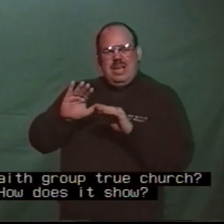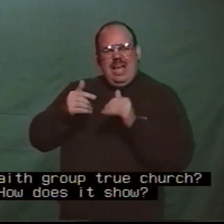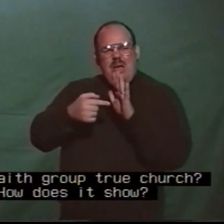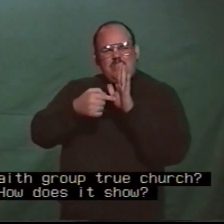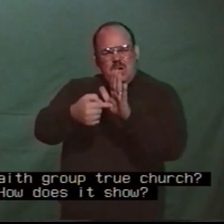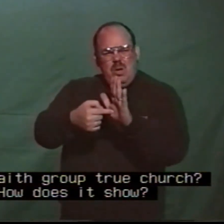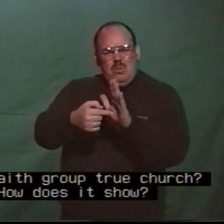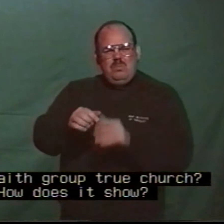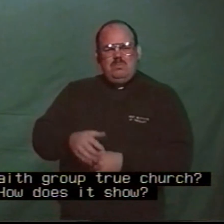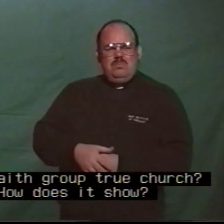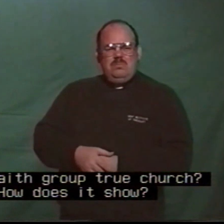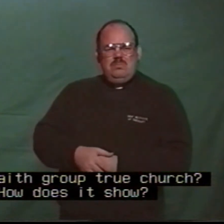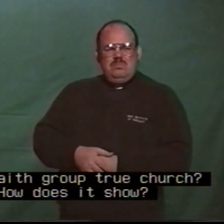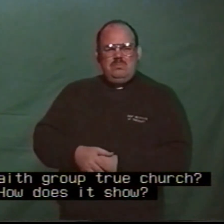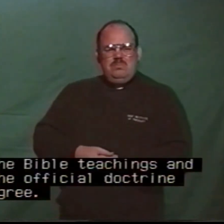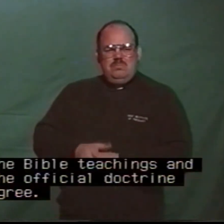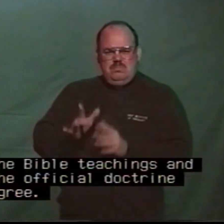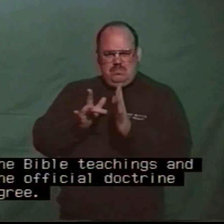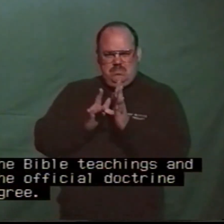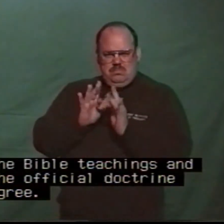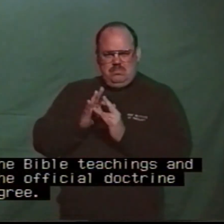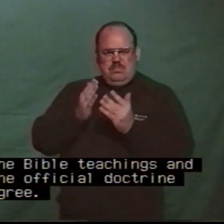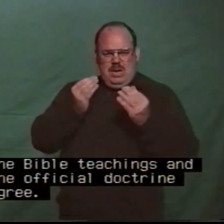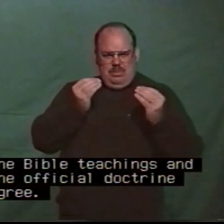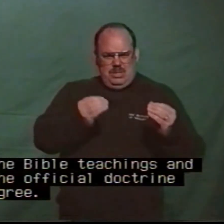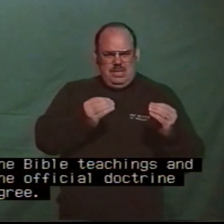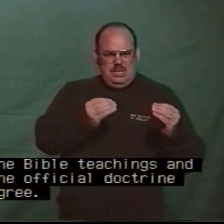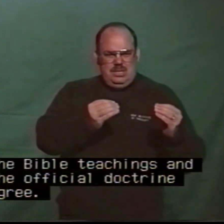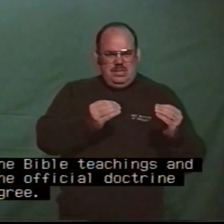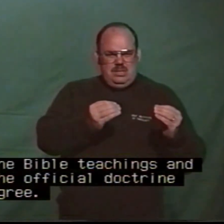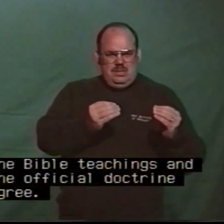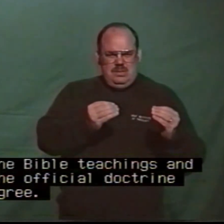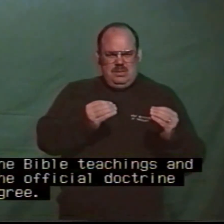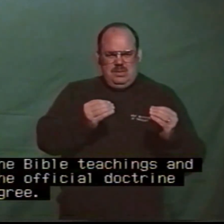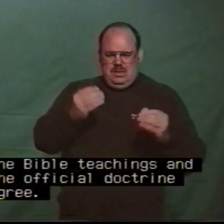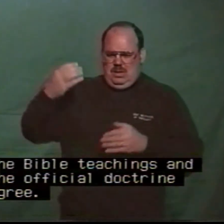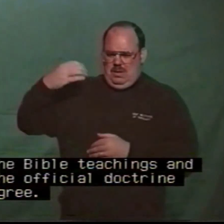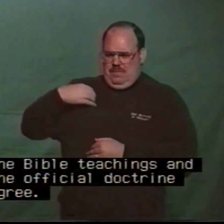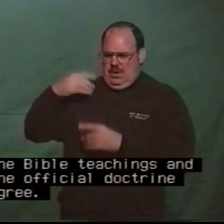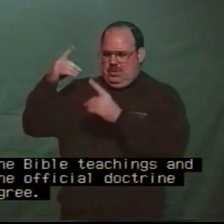how does it show the Bible teaches the official doctrine agree